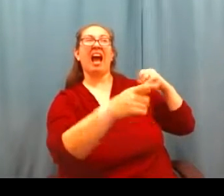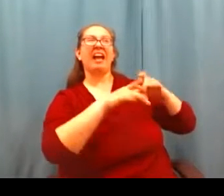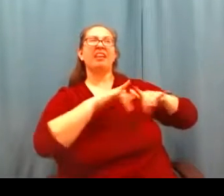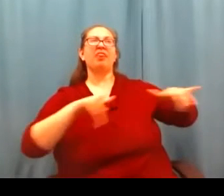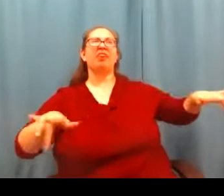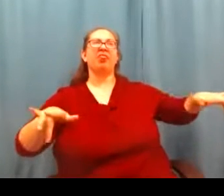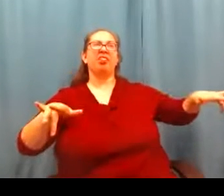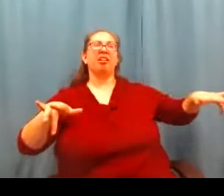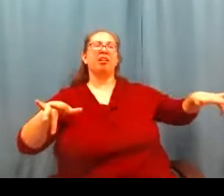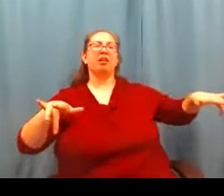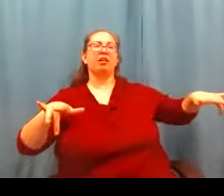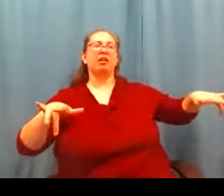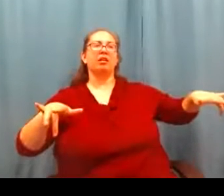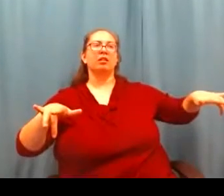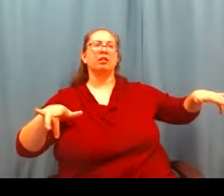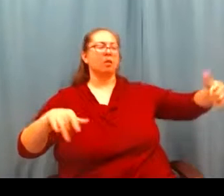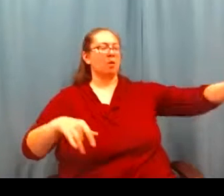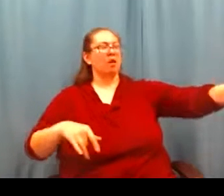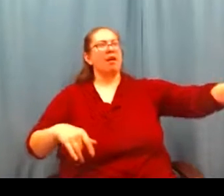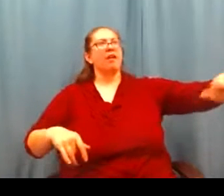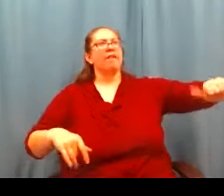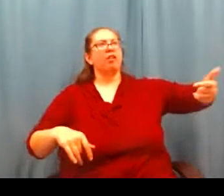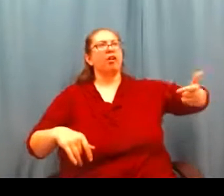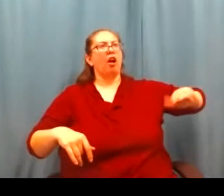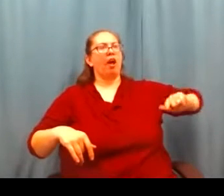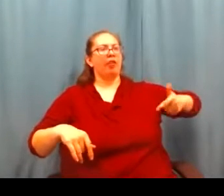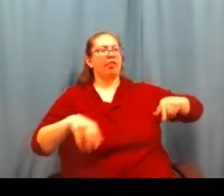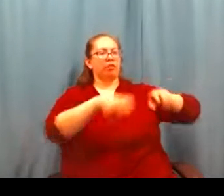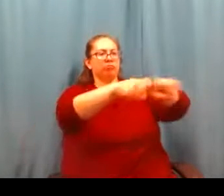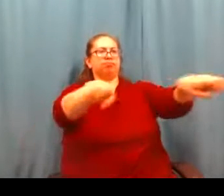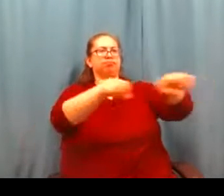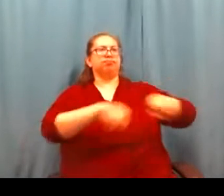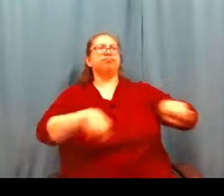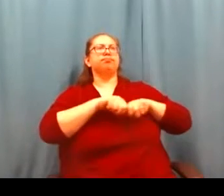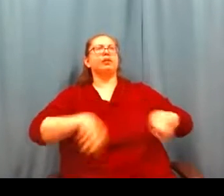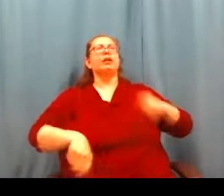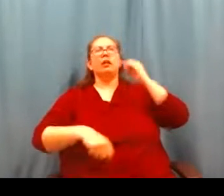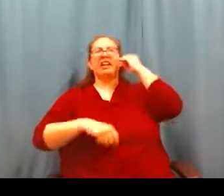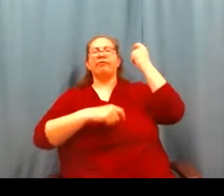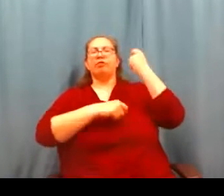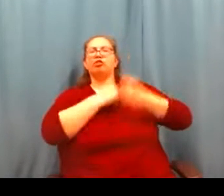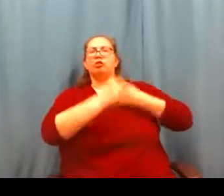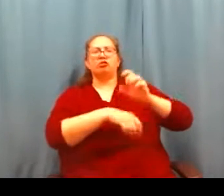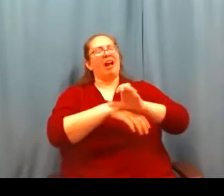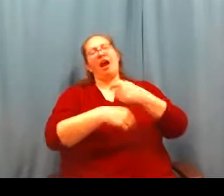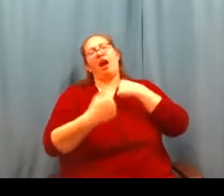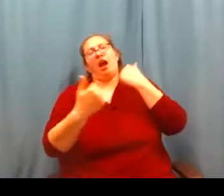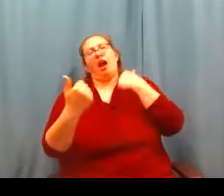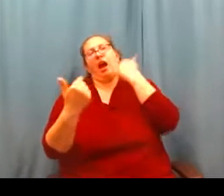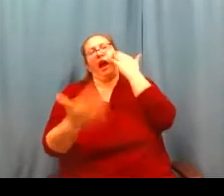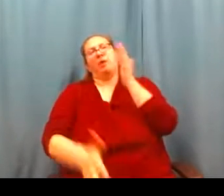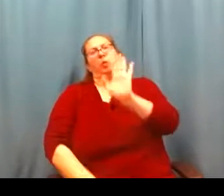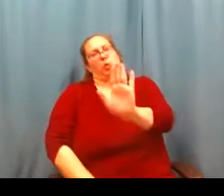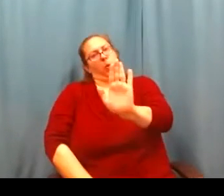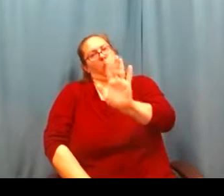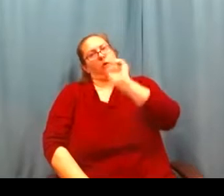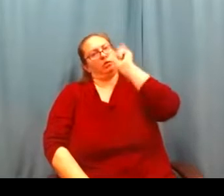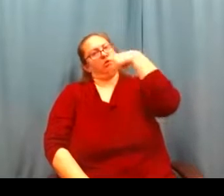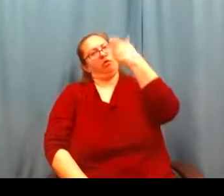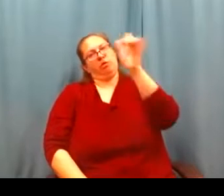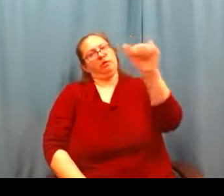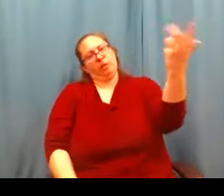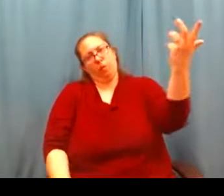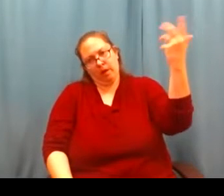every other pew kind of situation. Okay. In a traditional church setup. And I don't know your church, but, there